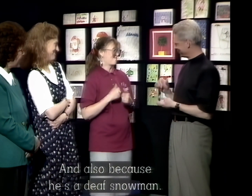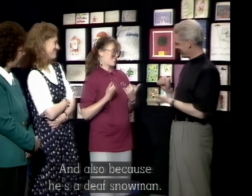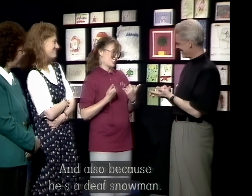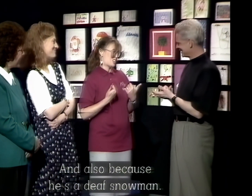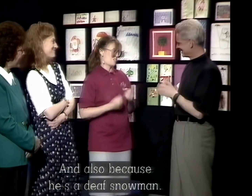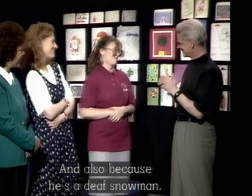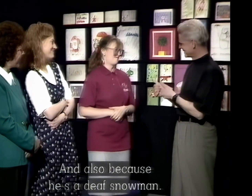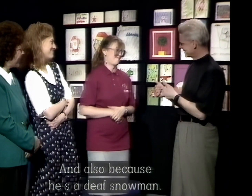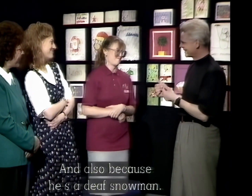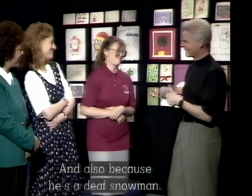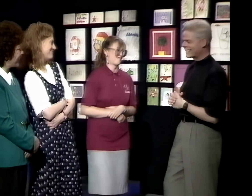Good.